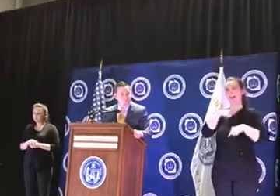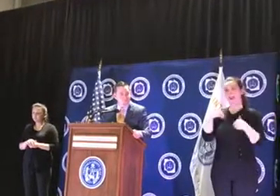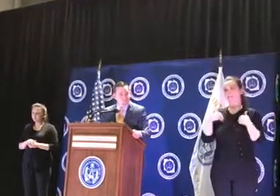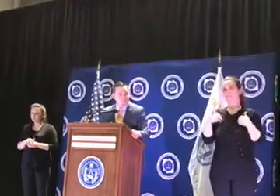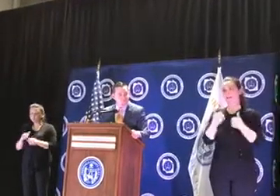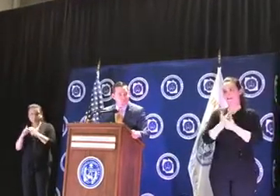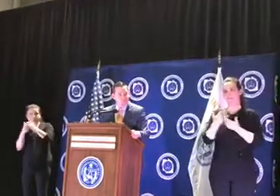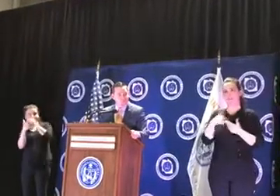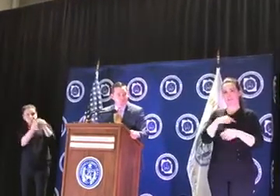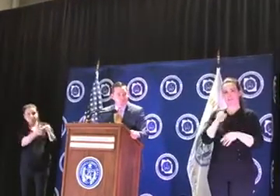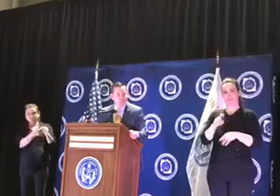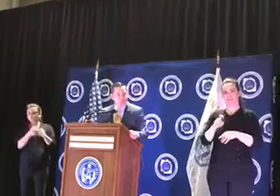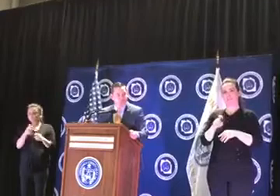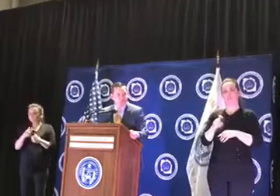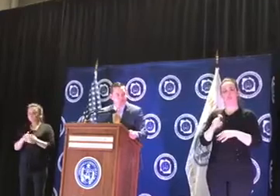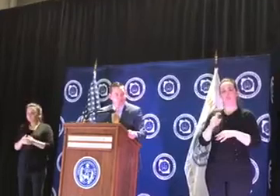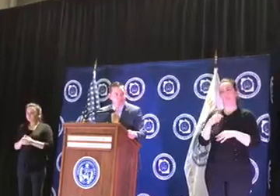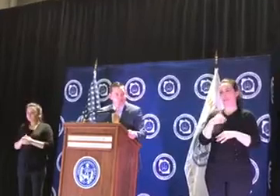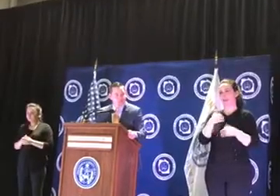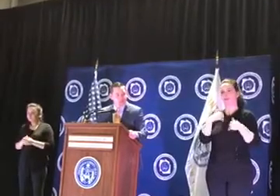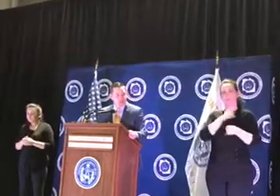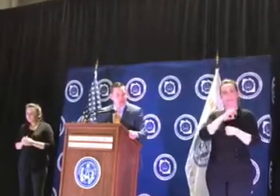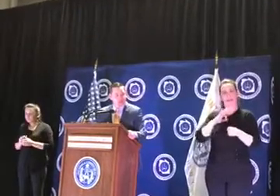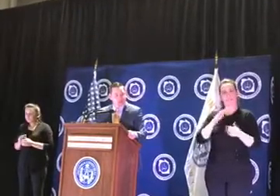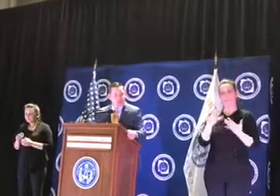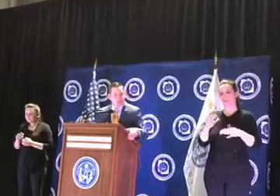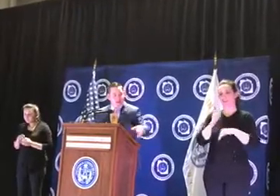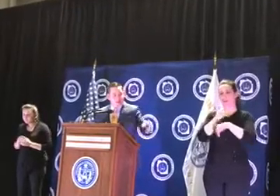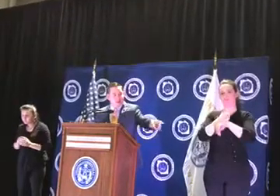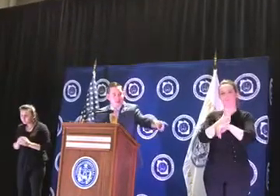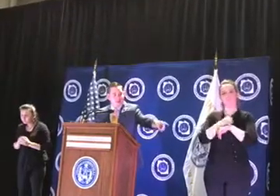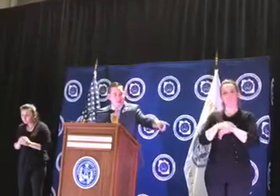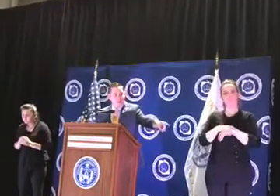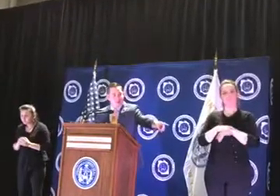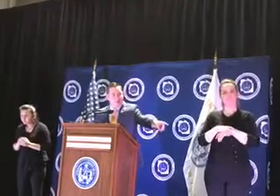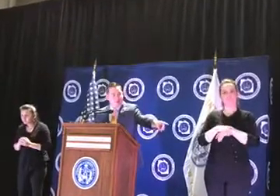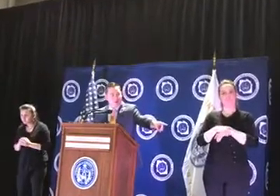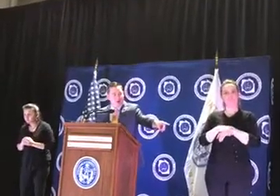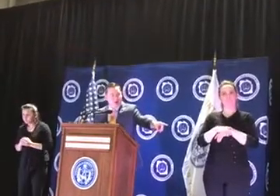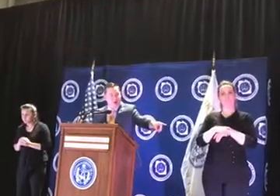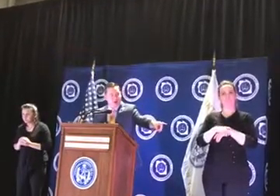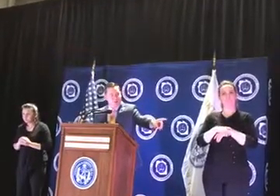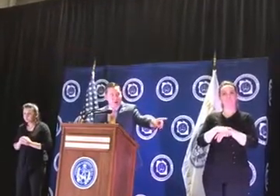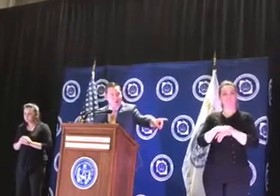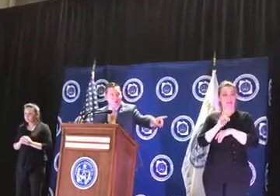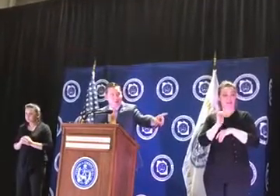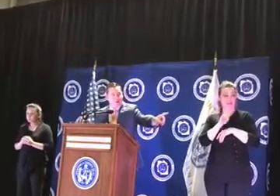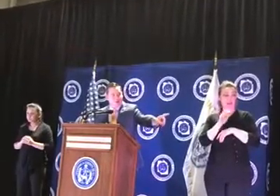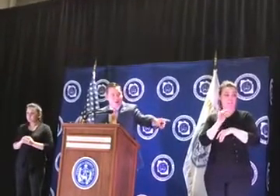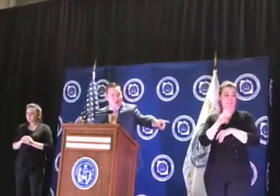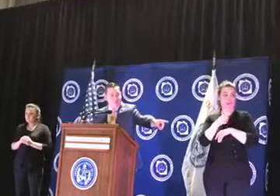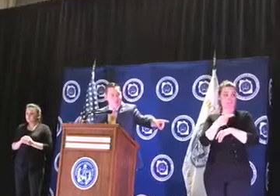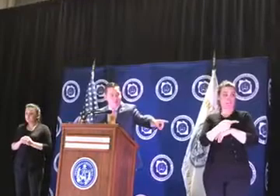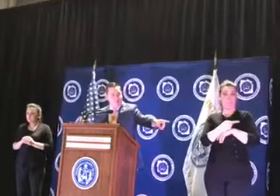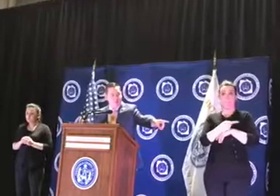Is that a map of where people have come to the triage site for tests? That map, I believe, is our map